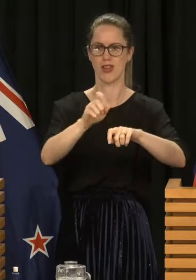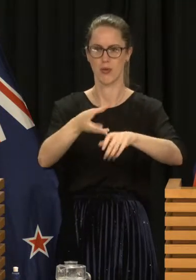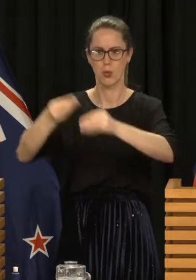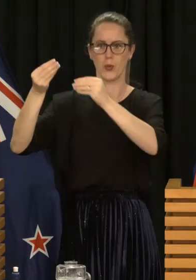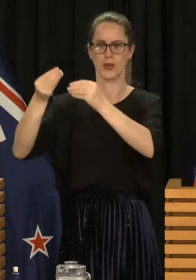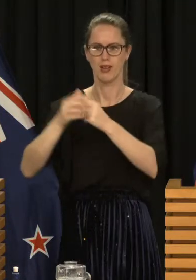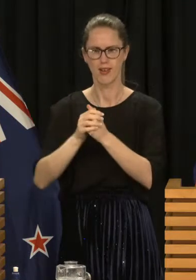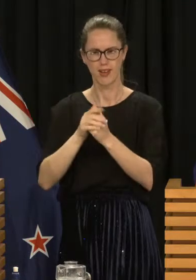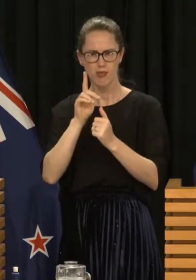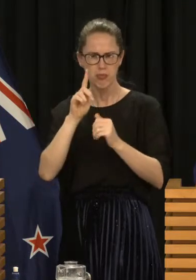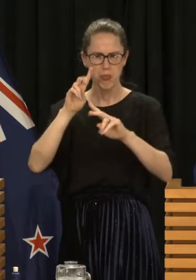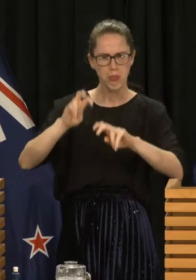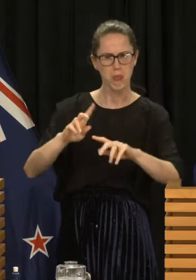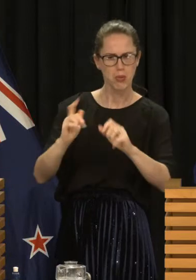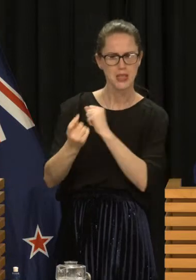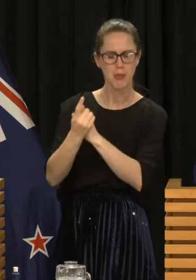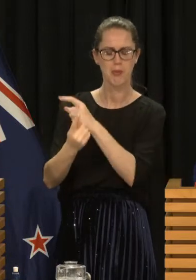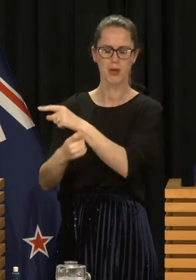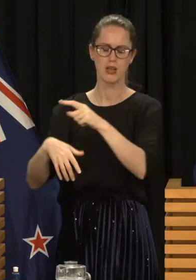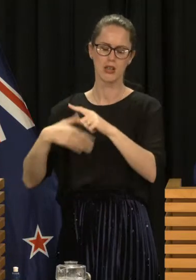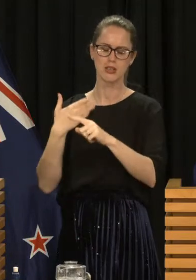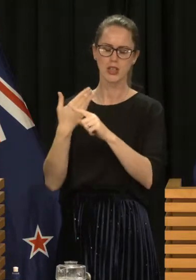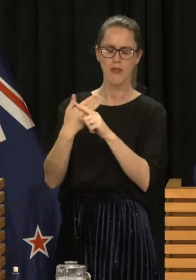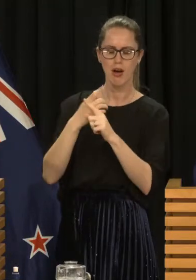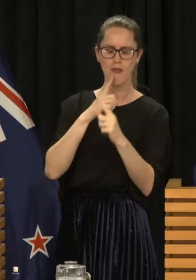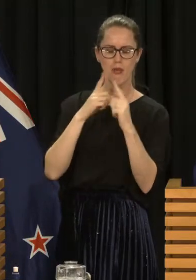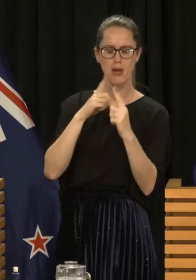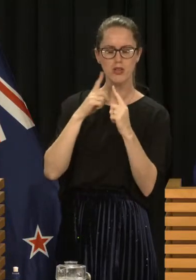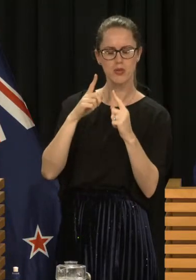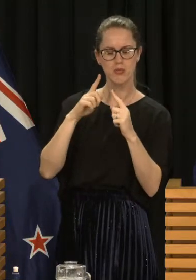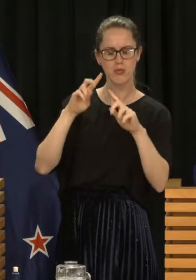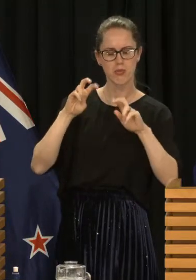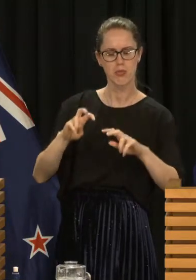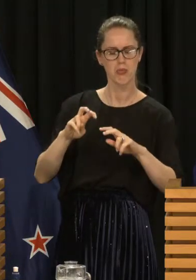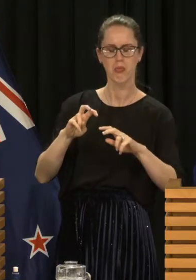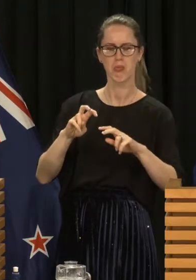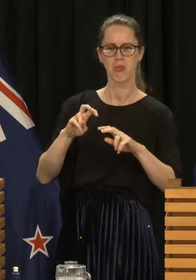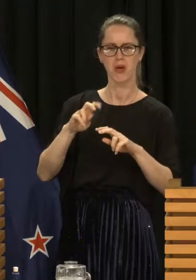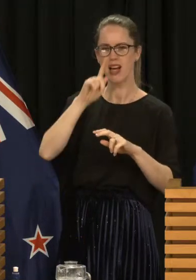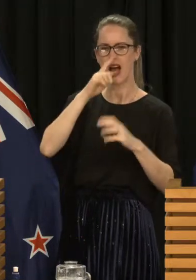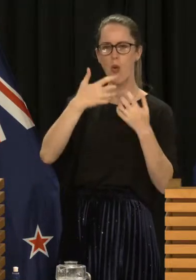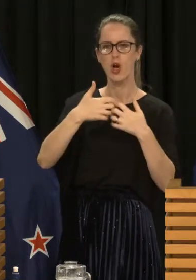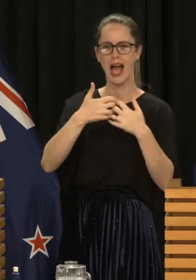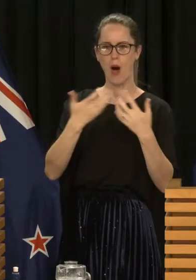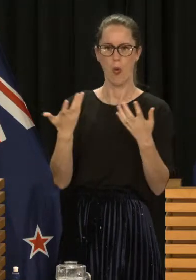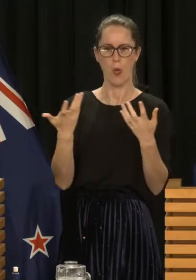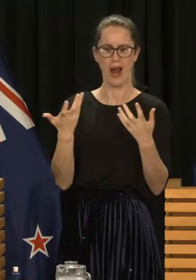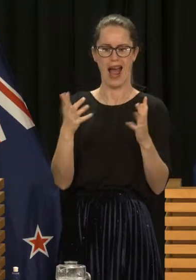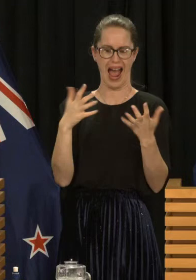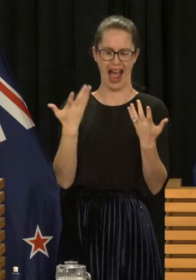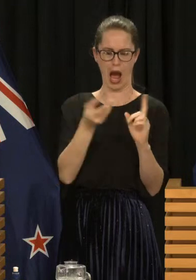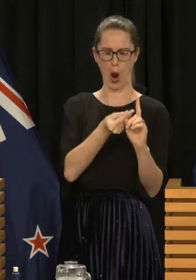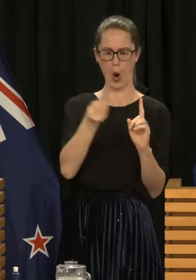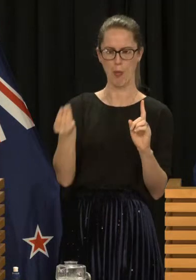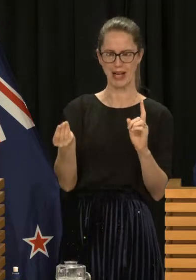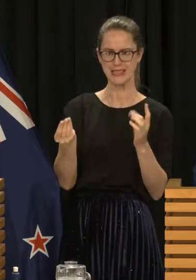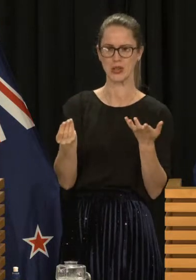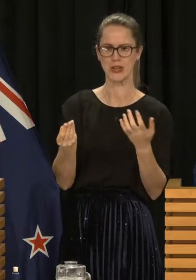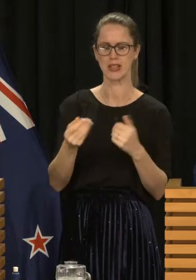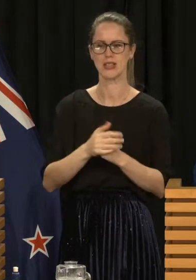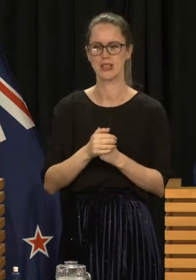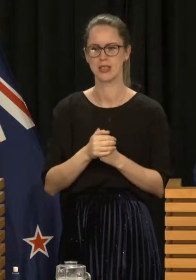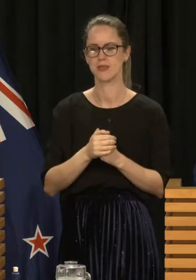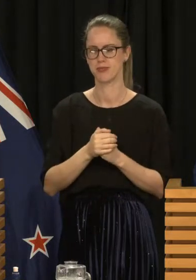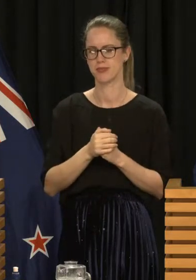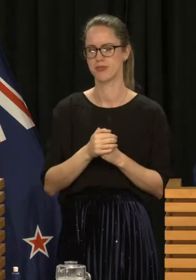investigation work that I have seen so far, or the feedback that I have had so far, hasn't been able to establish that link. There do appear to be,